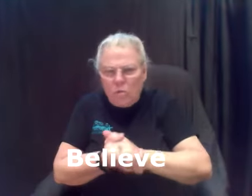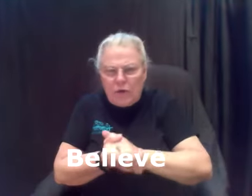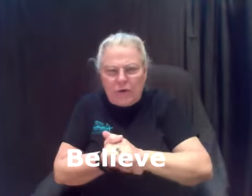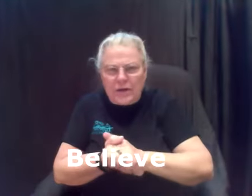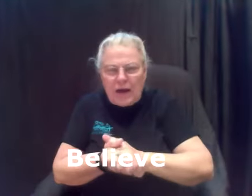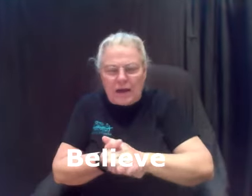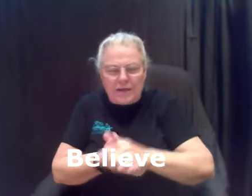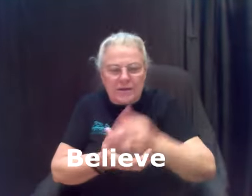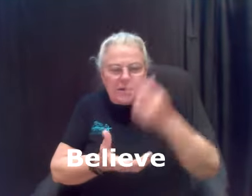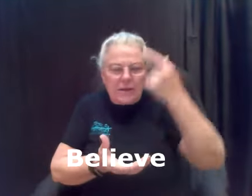on tight.